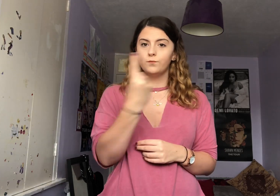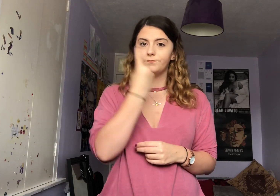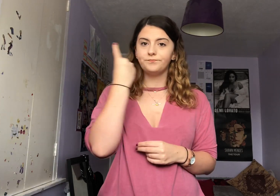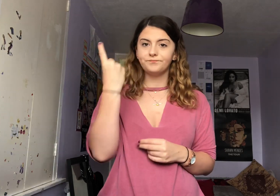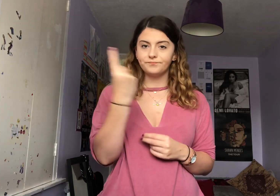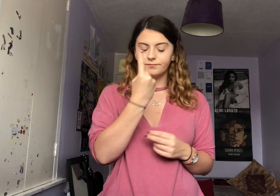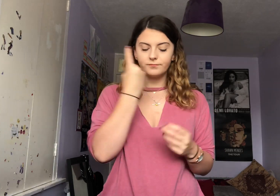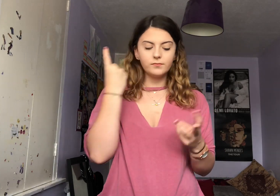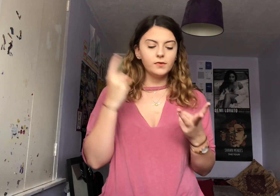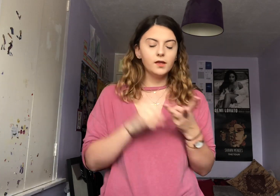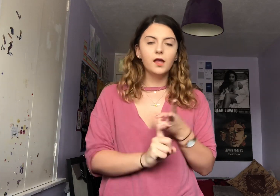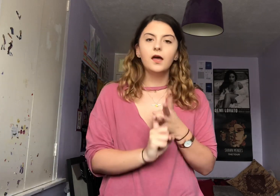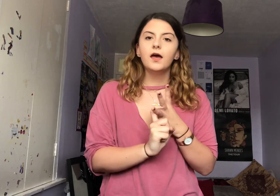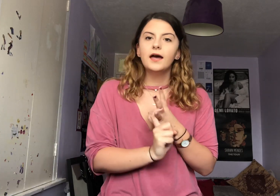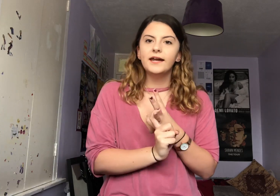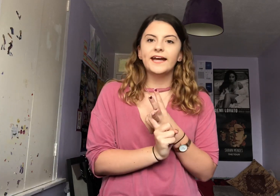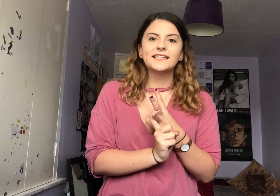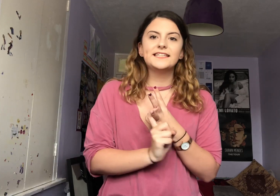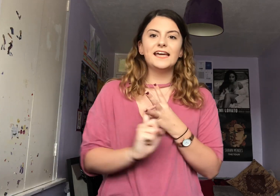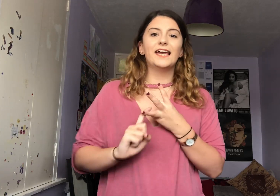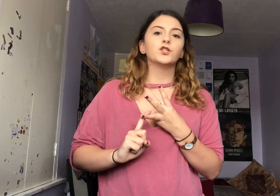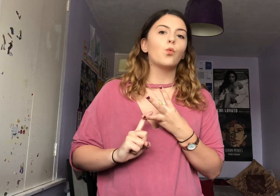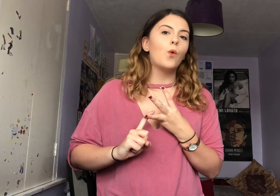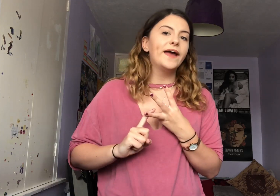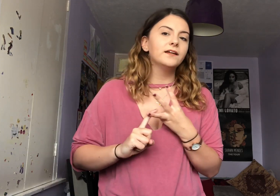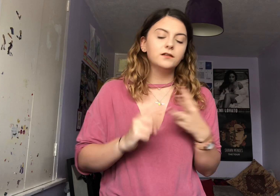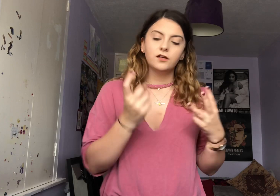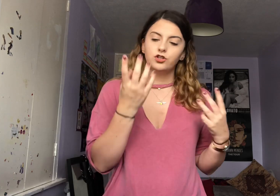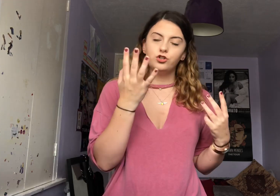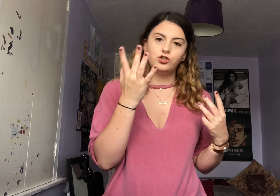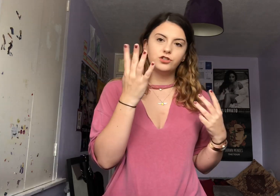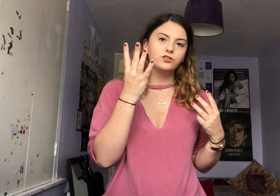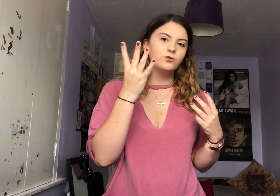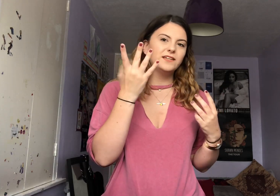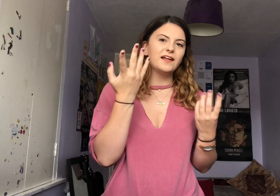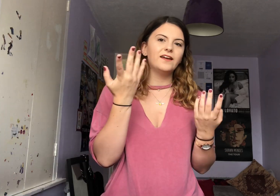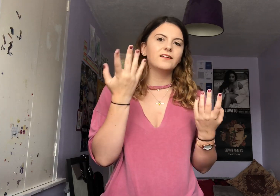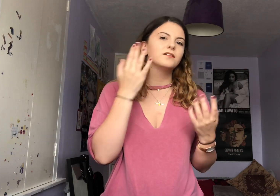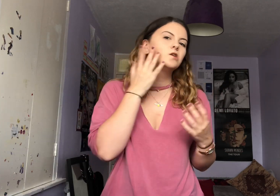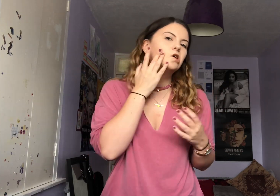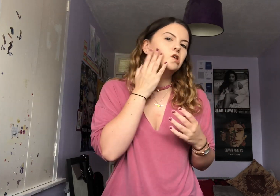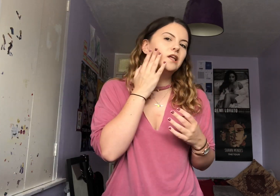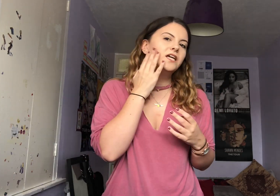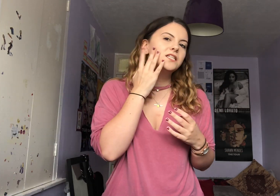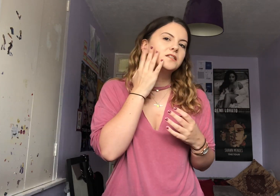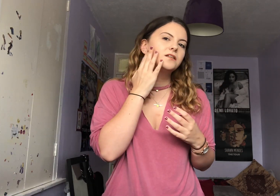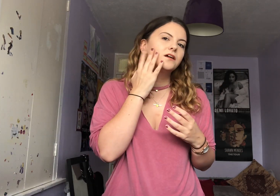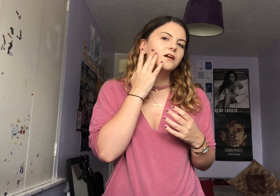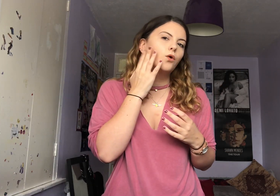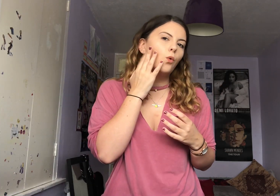Next is when, so you just do, it's like this,